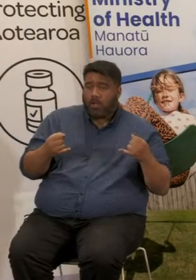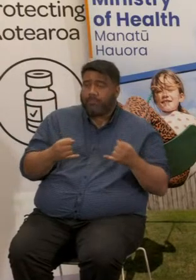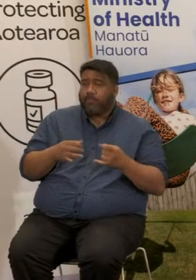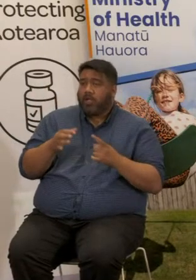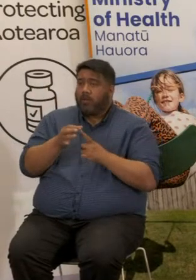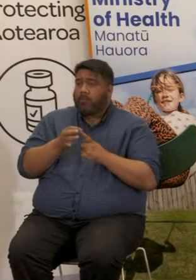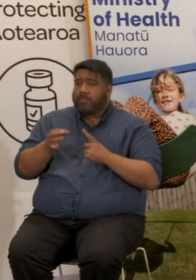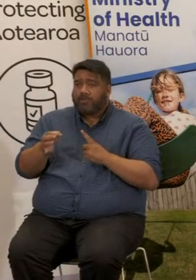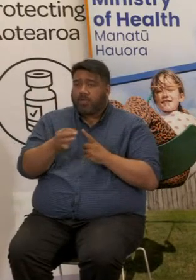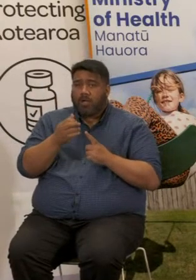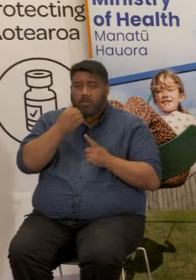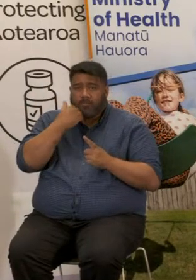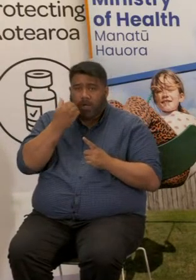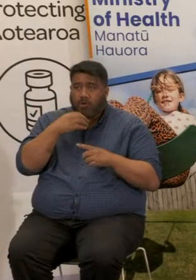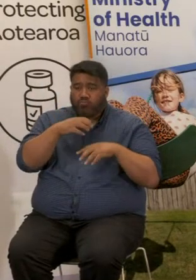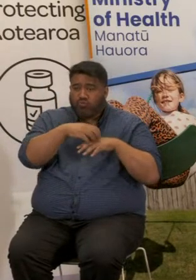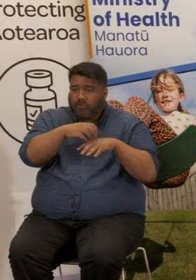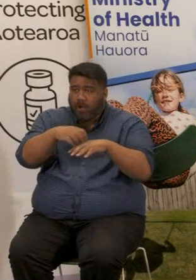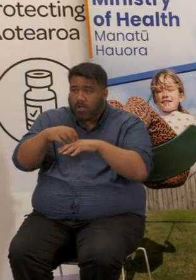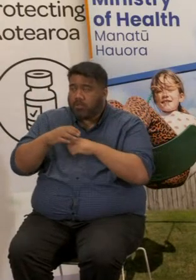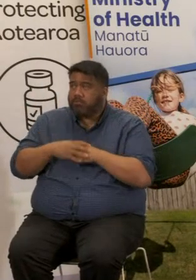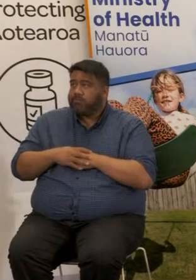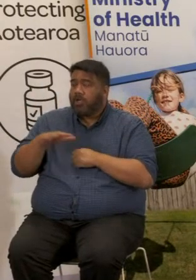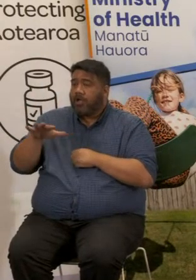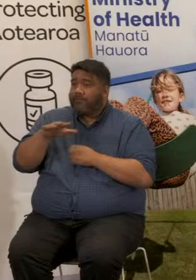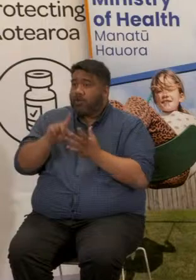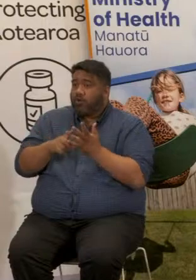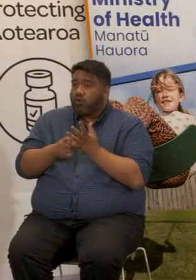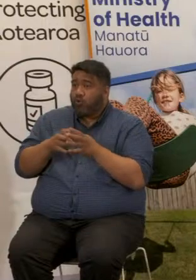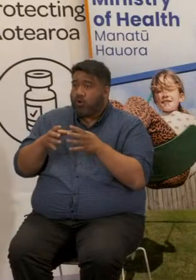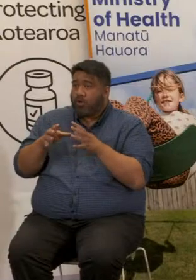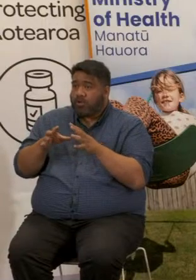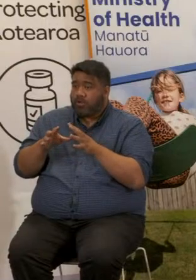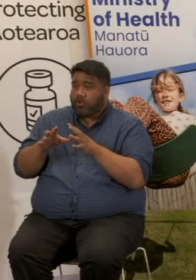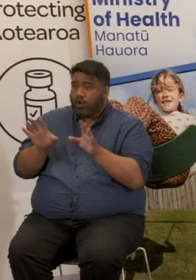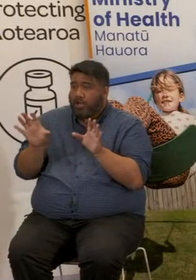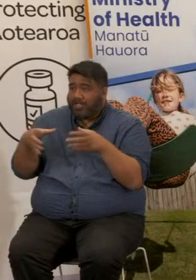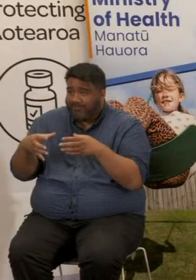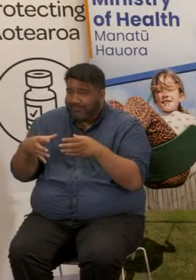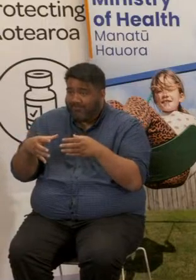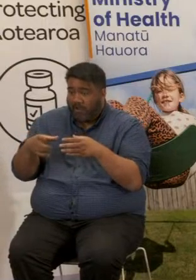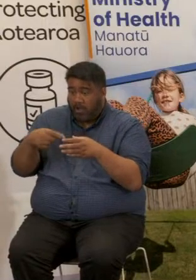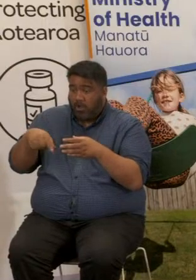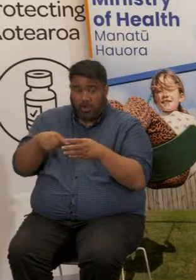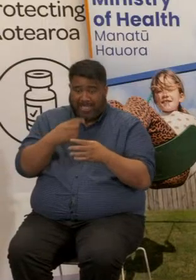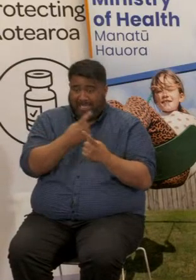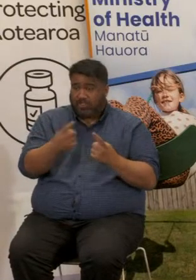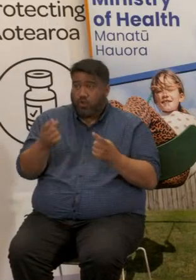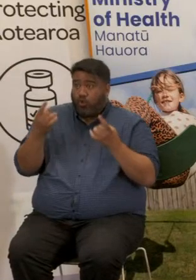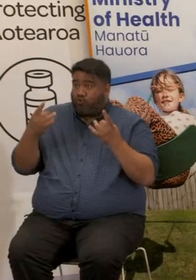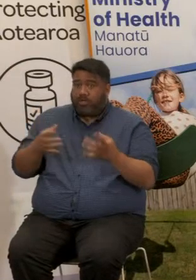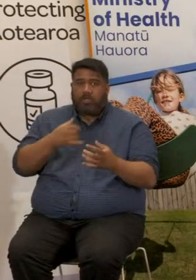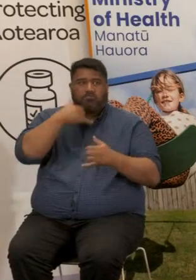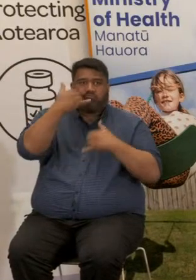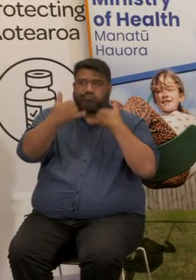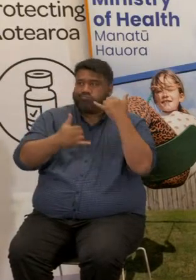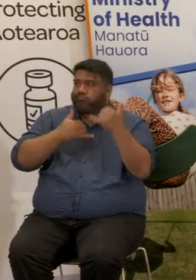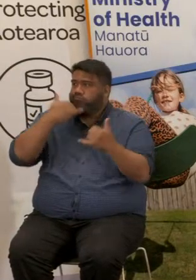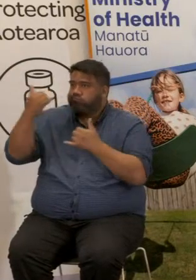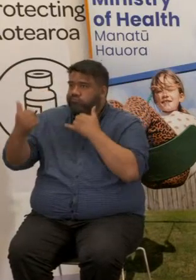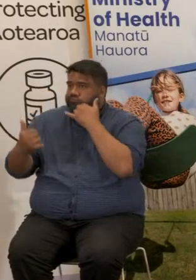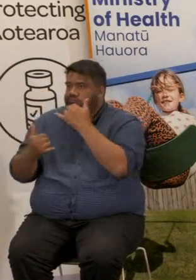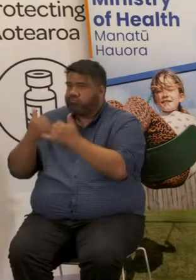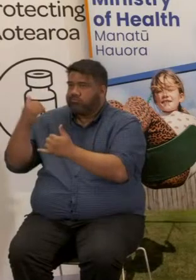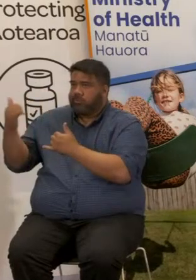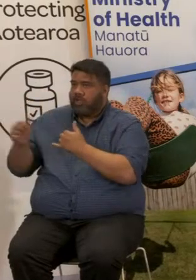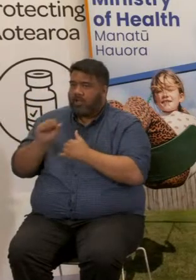Pacific providers, the Whānau Ora Collective has been doing already calls out, particularly to the people who are already enrolled on